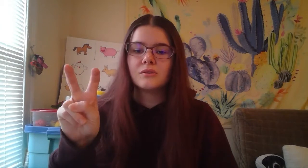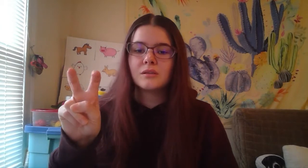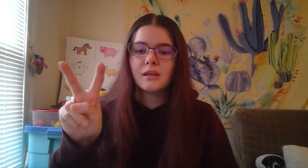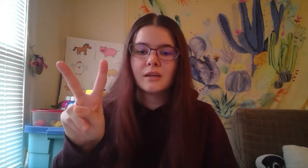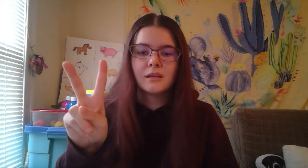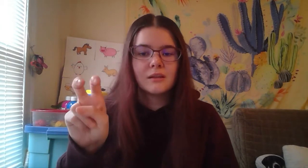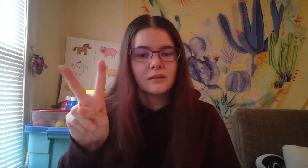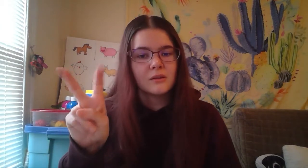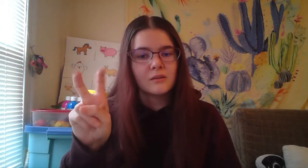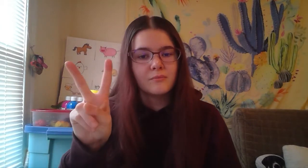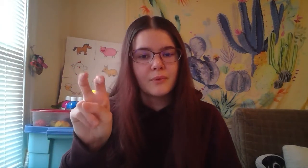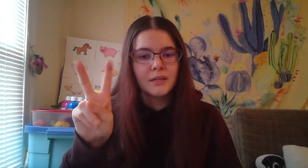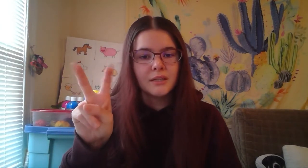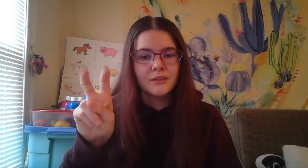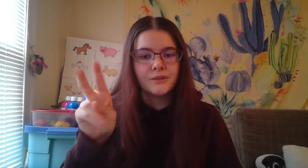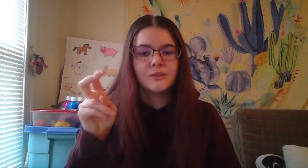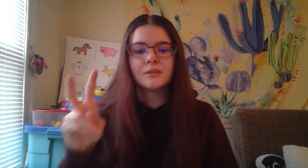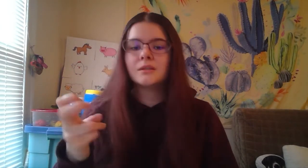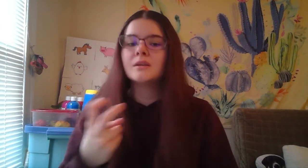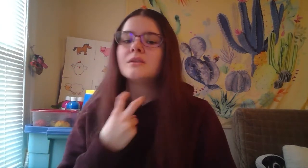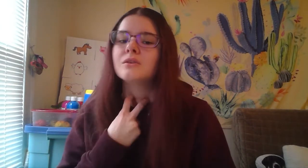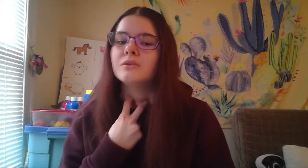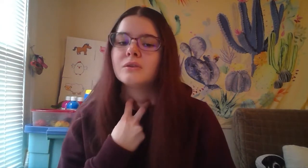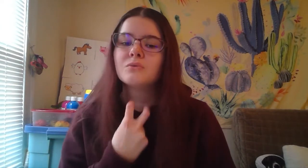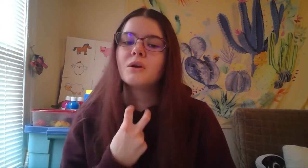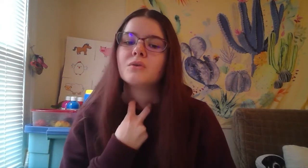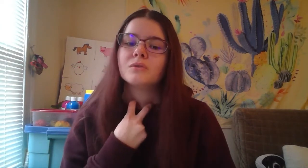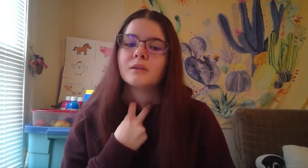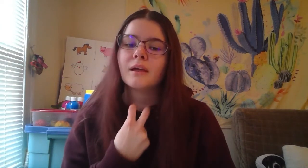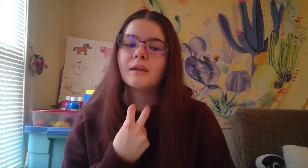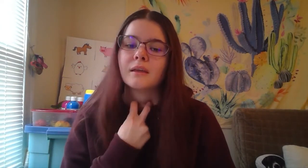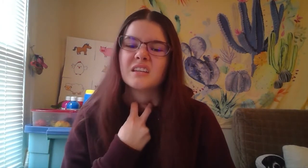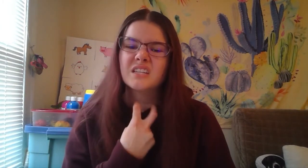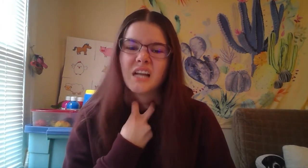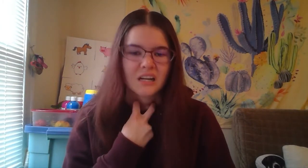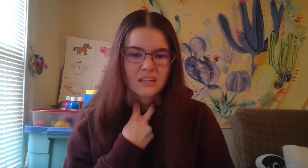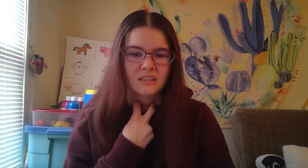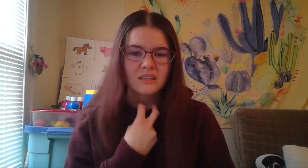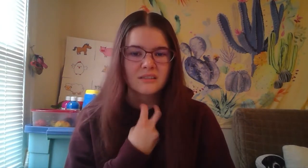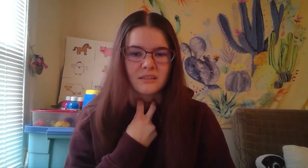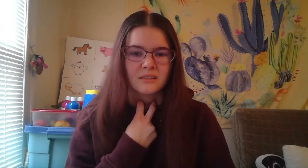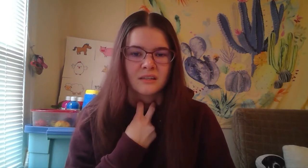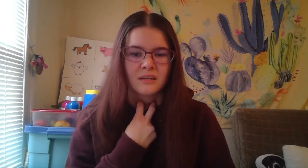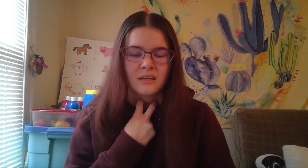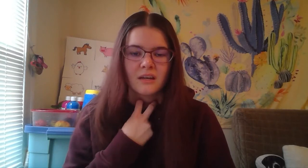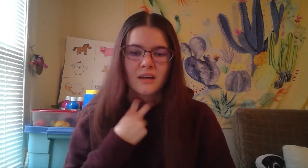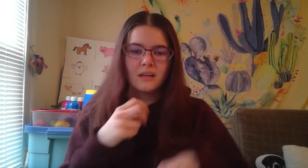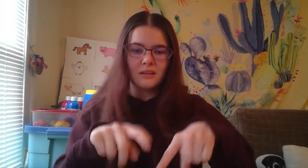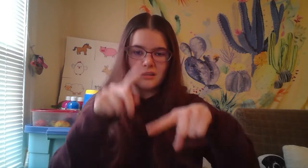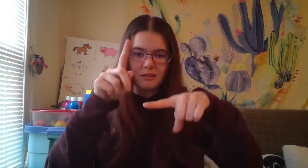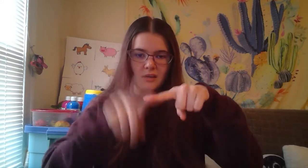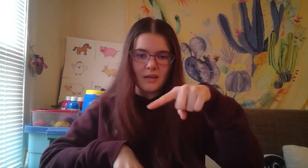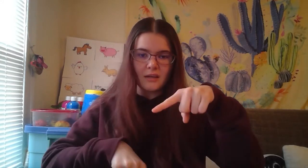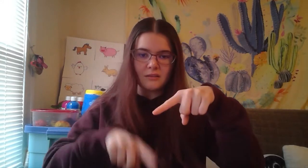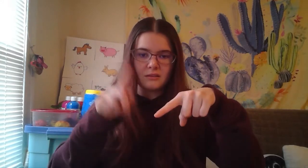just taking bunny ears to your throat. I'm stuck. And then can't,